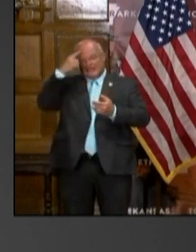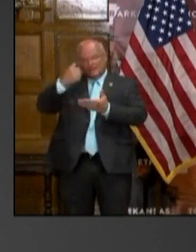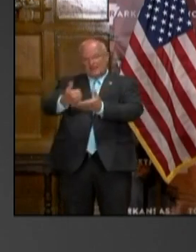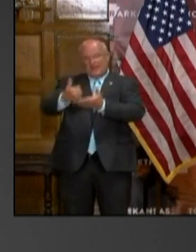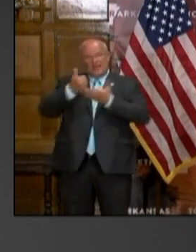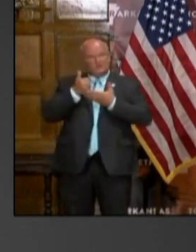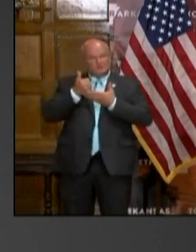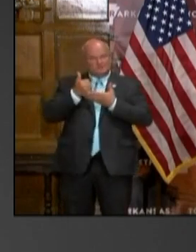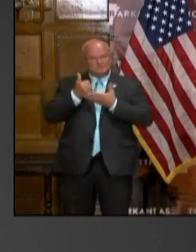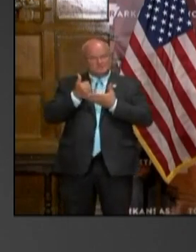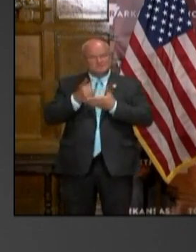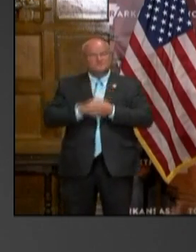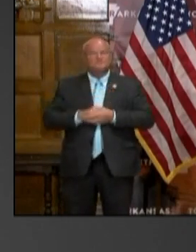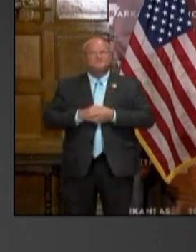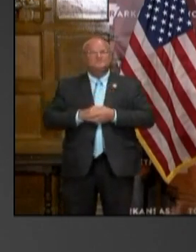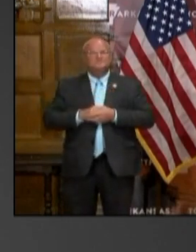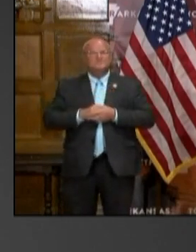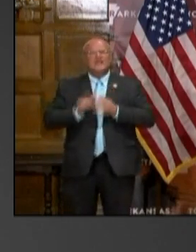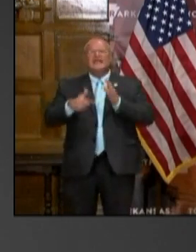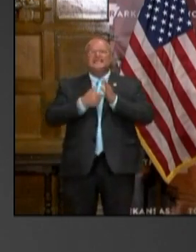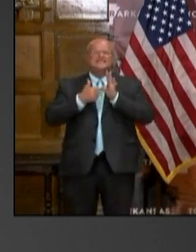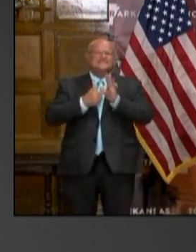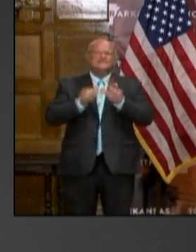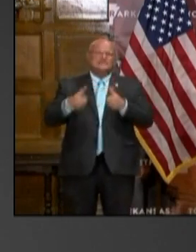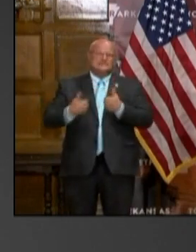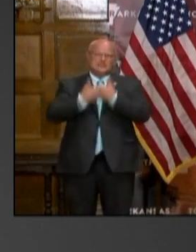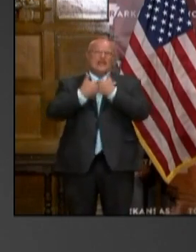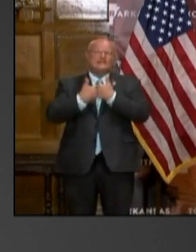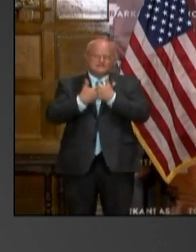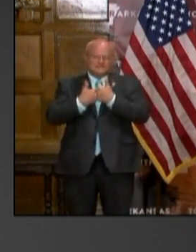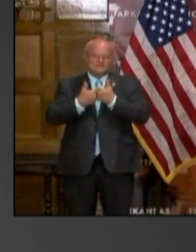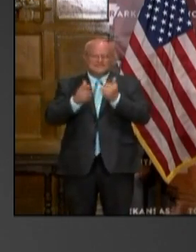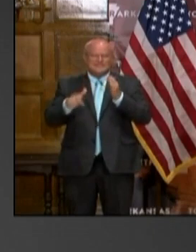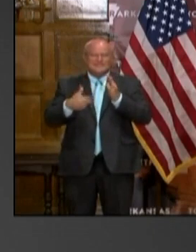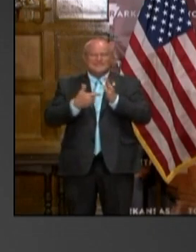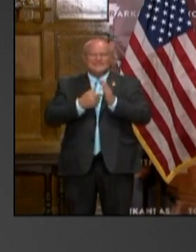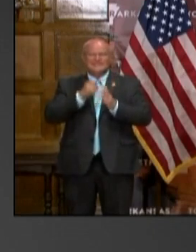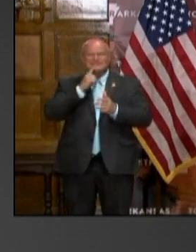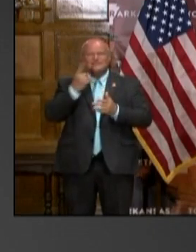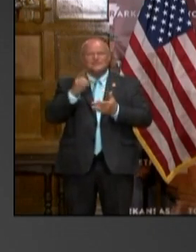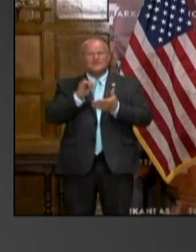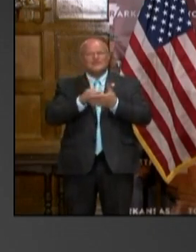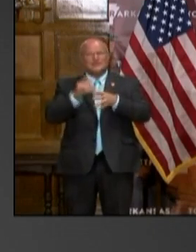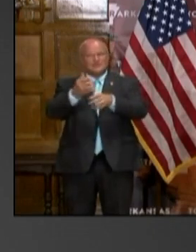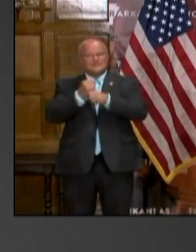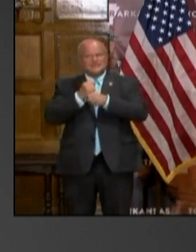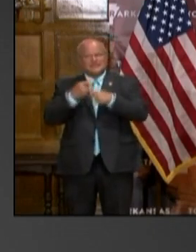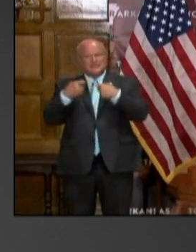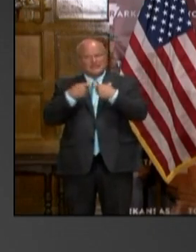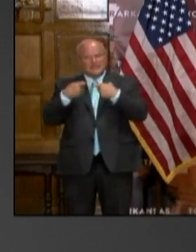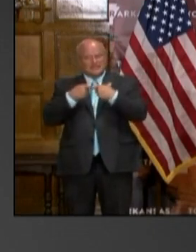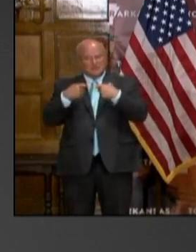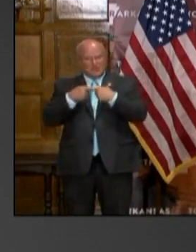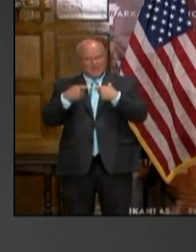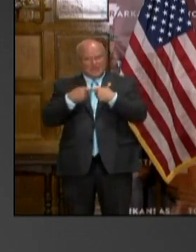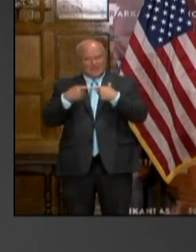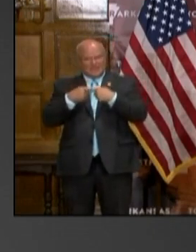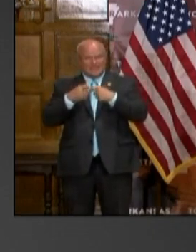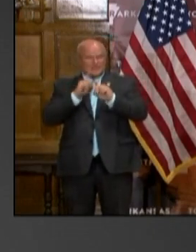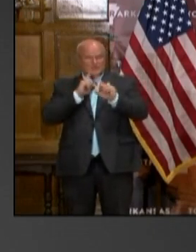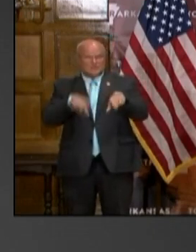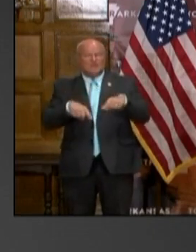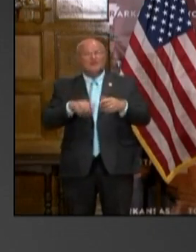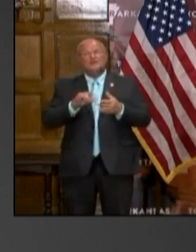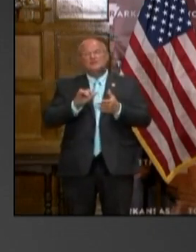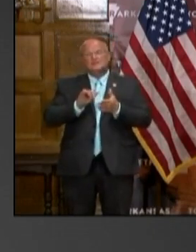And then if you go, and this just reflects some of the challenges, these are the ones that are received electronically,